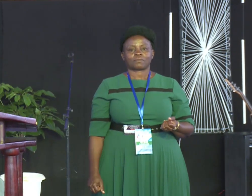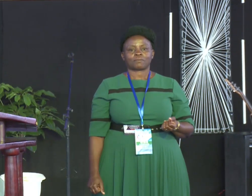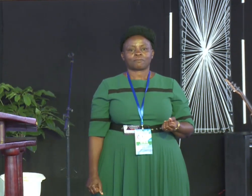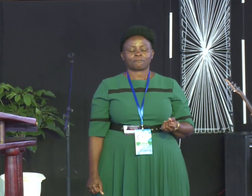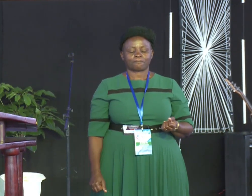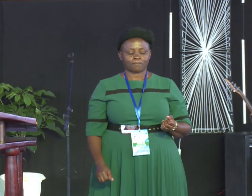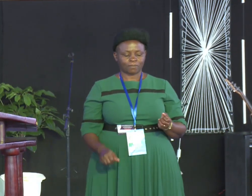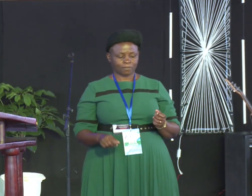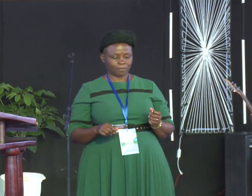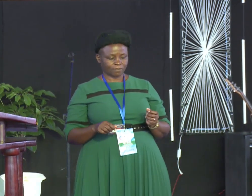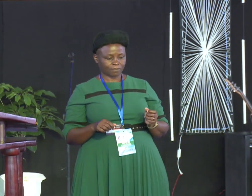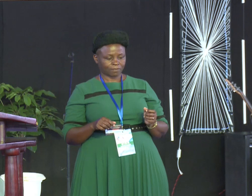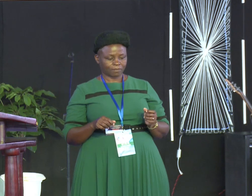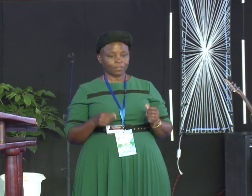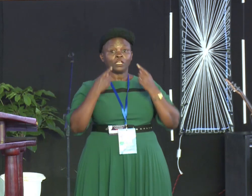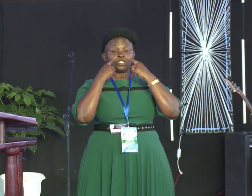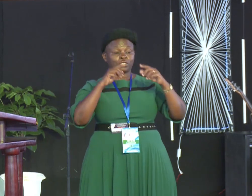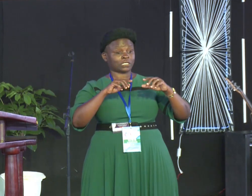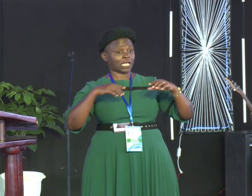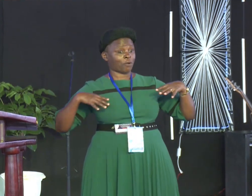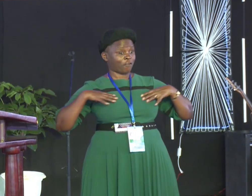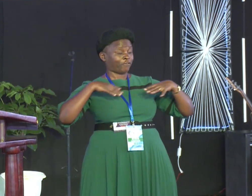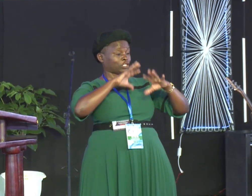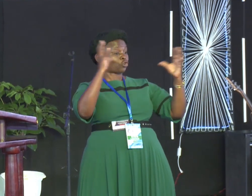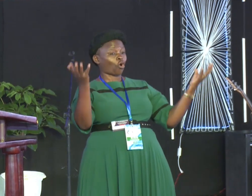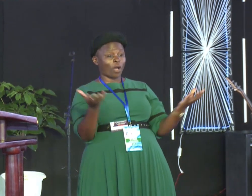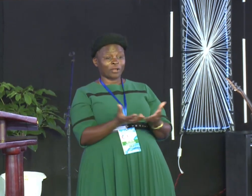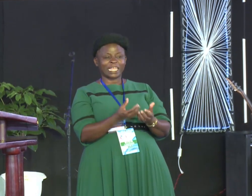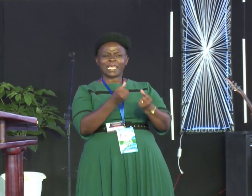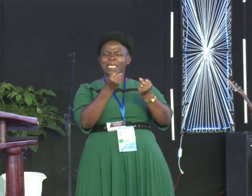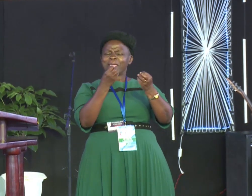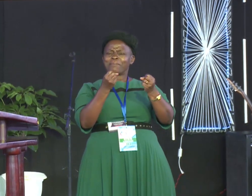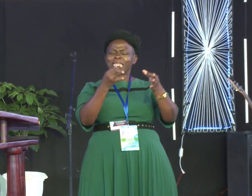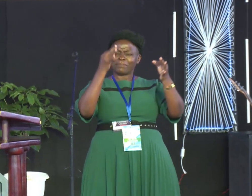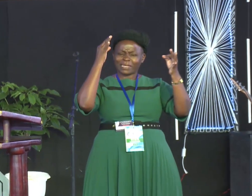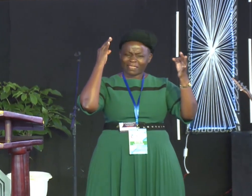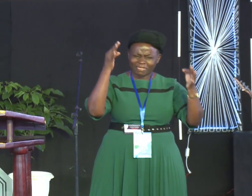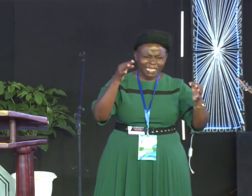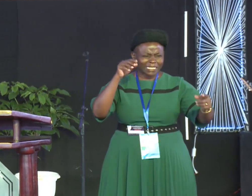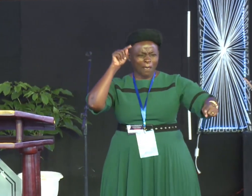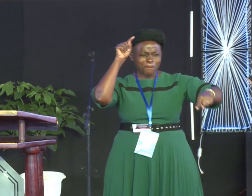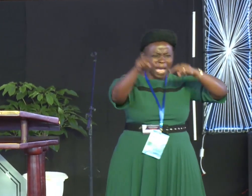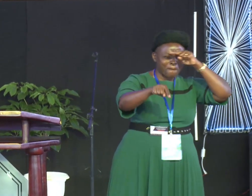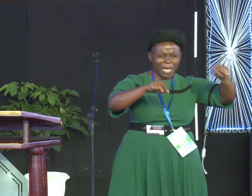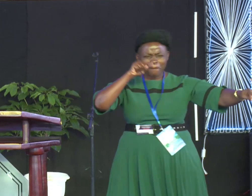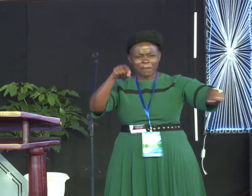Ensi yaffe n'erabika our physical world, ebintu byonna ebituyigganya